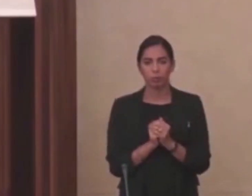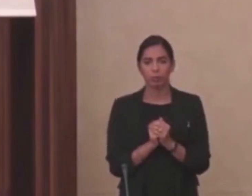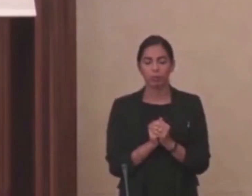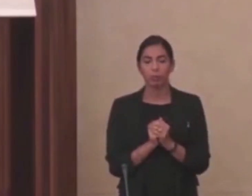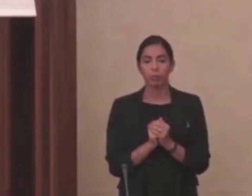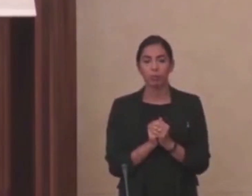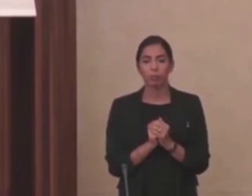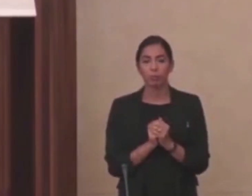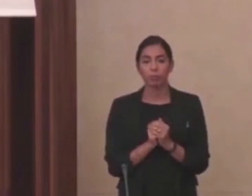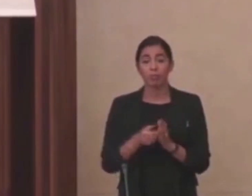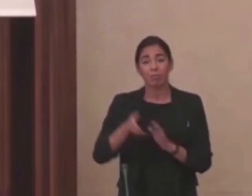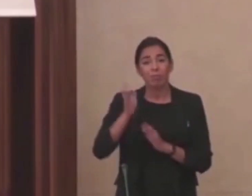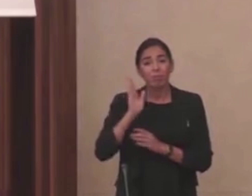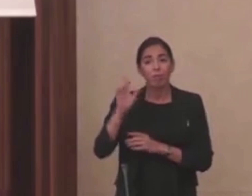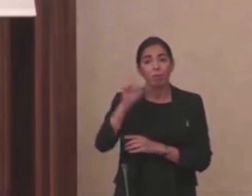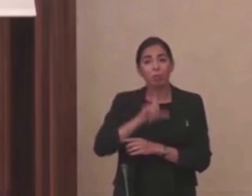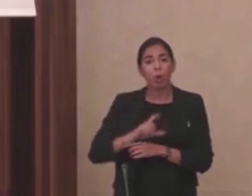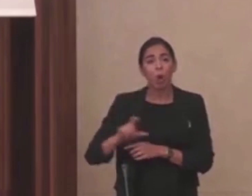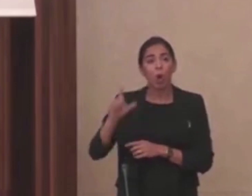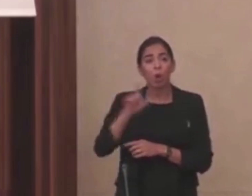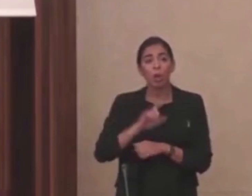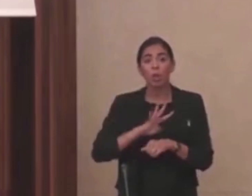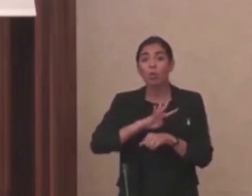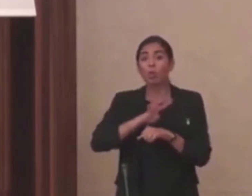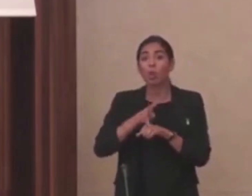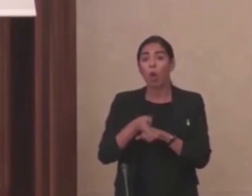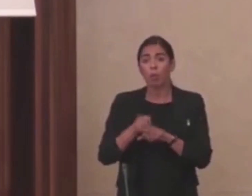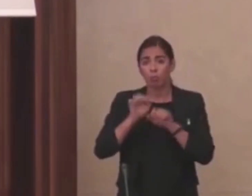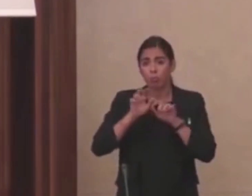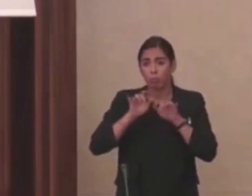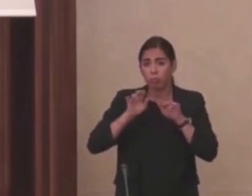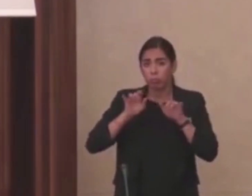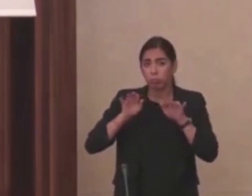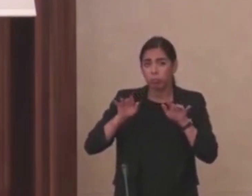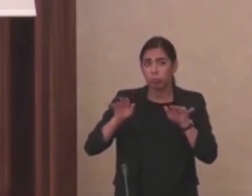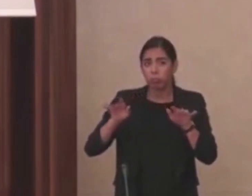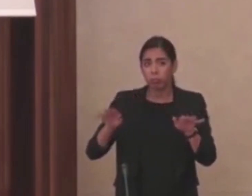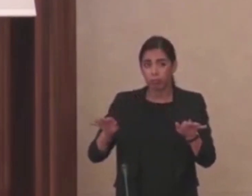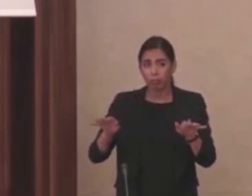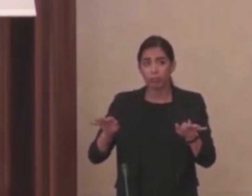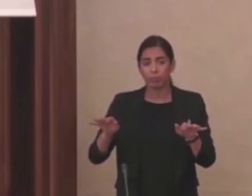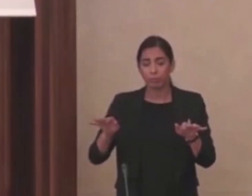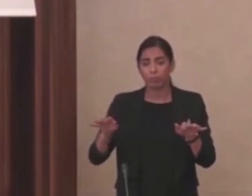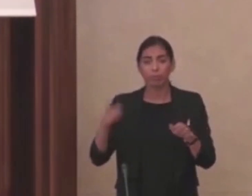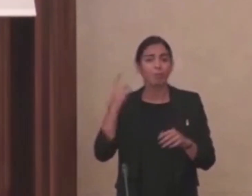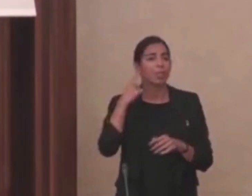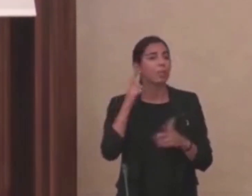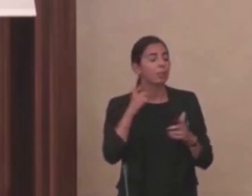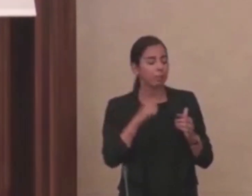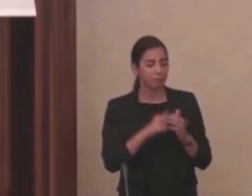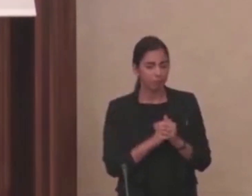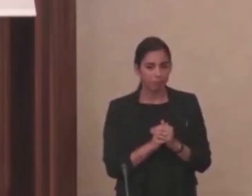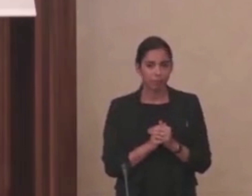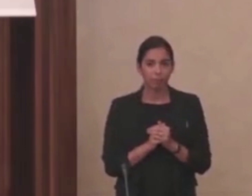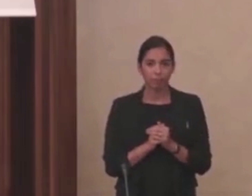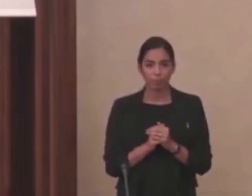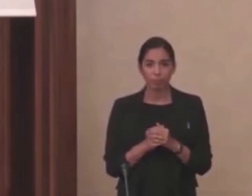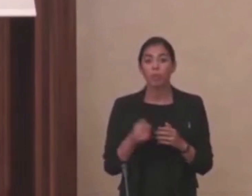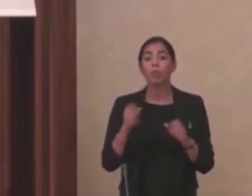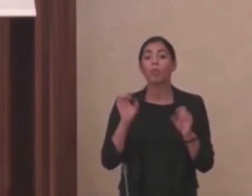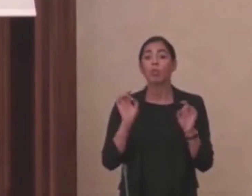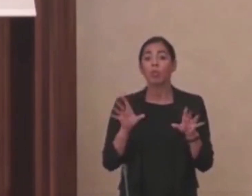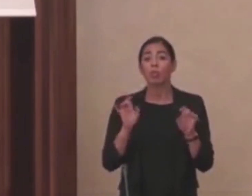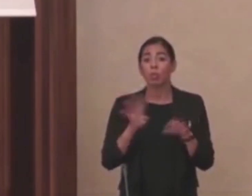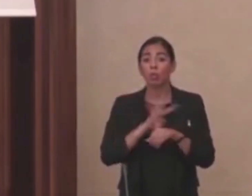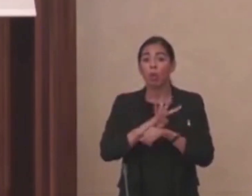dramatic galoppava pandemic. veloce, In aggrediva the la first days popolazione of the pandemic, e this virus was hitting the aggrediva la population popolazione senza